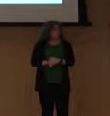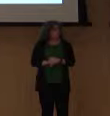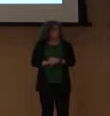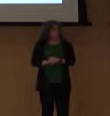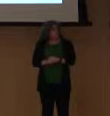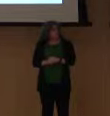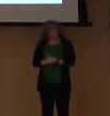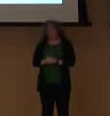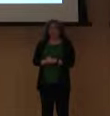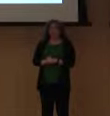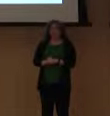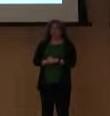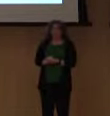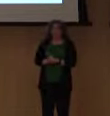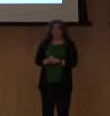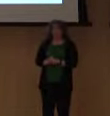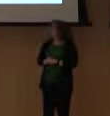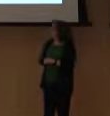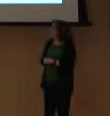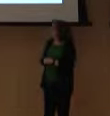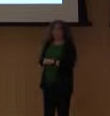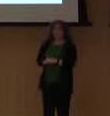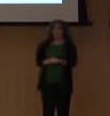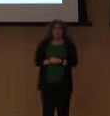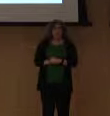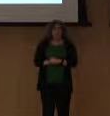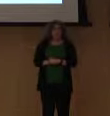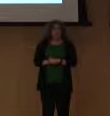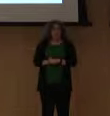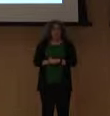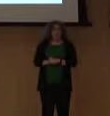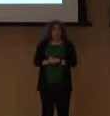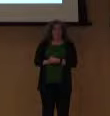we figured out that it actually could be successful, we